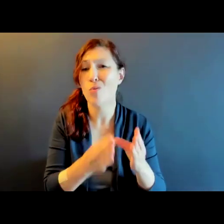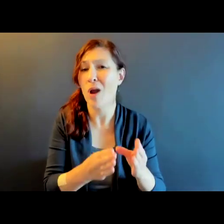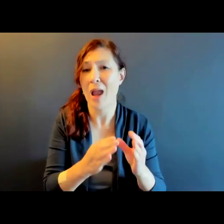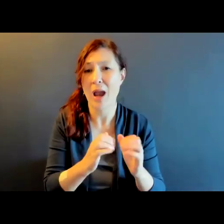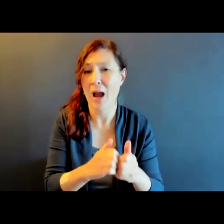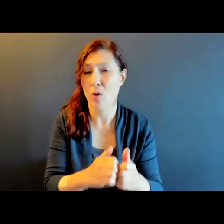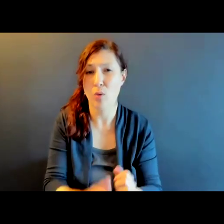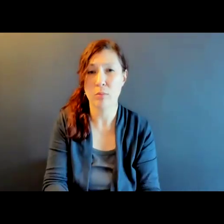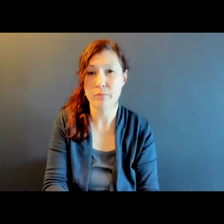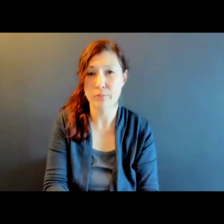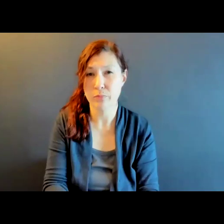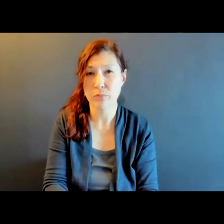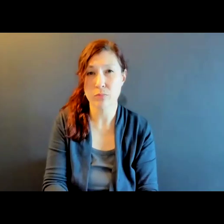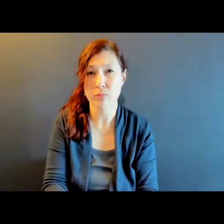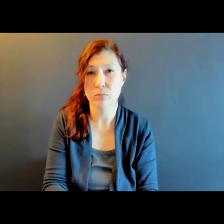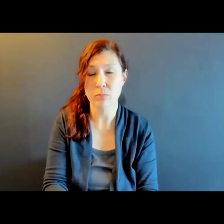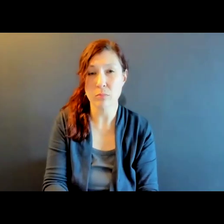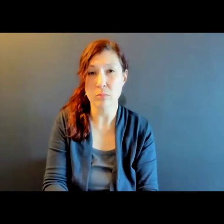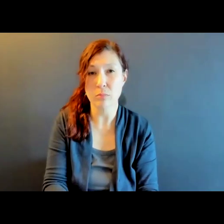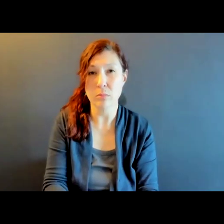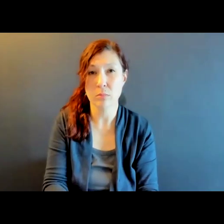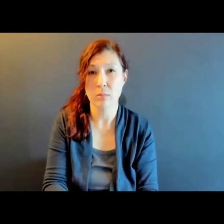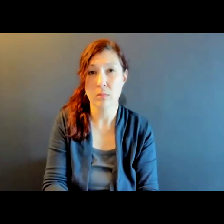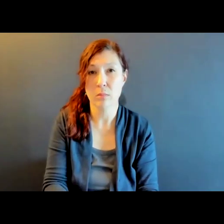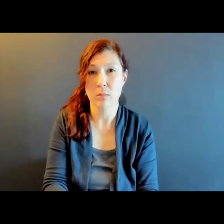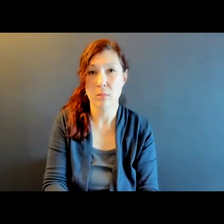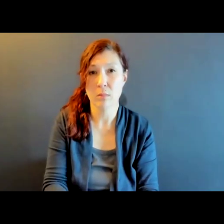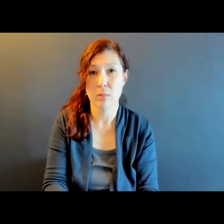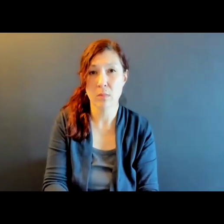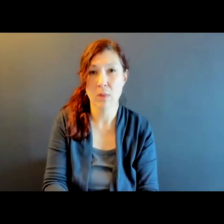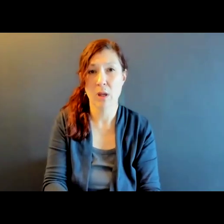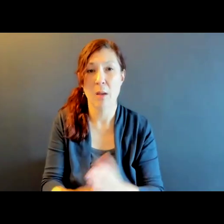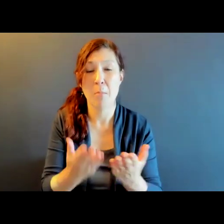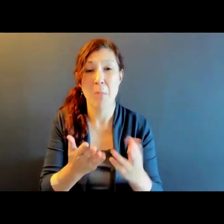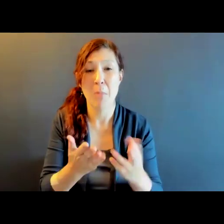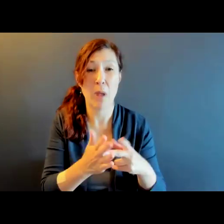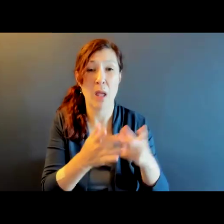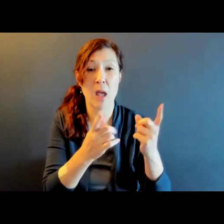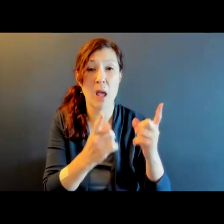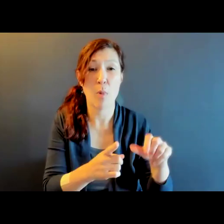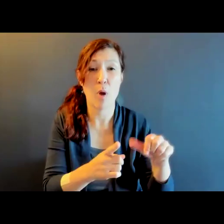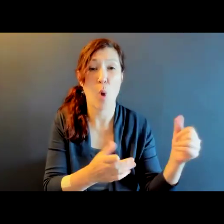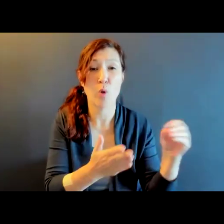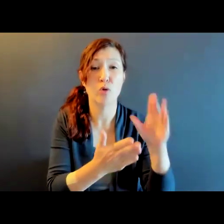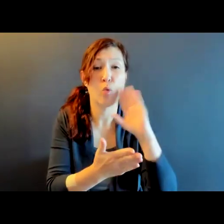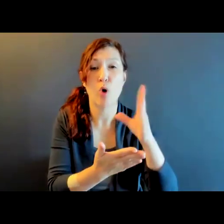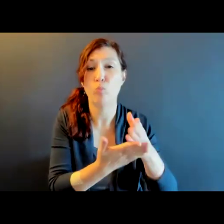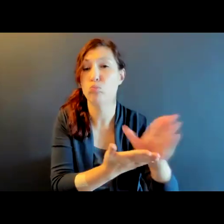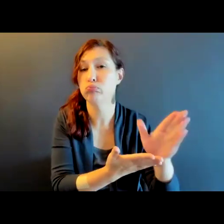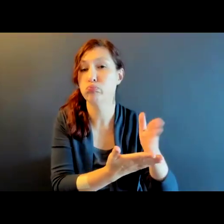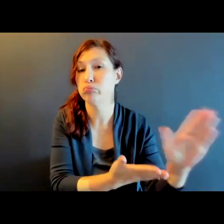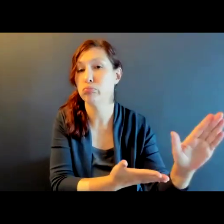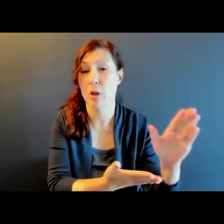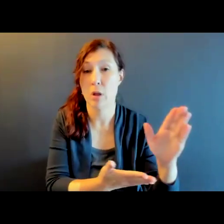And in the process, we may in fact actually leave more kids out than who might currently be a student